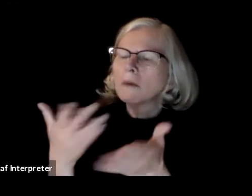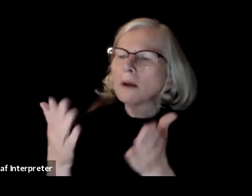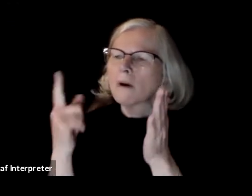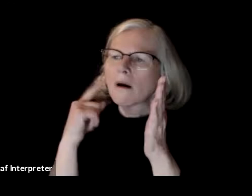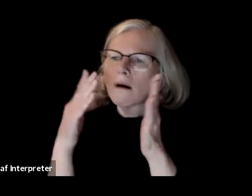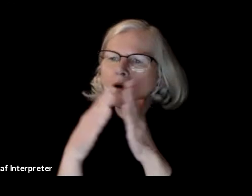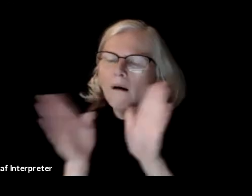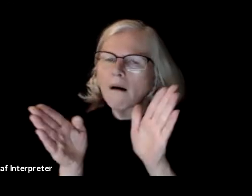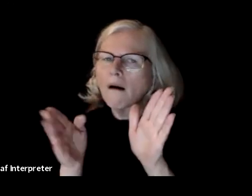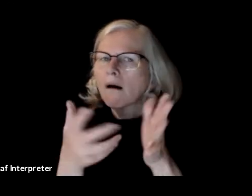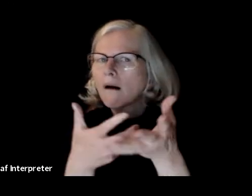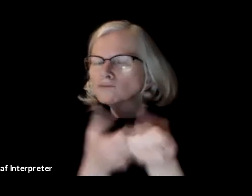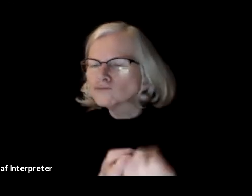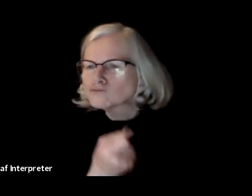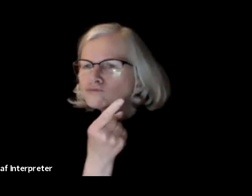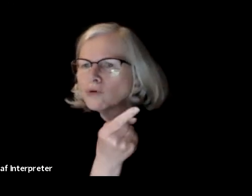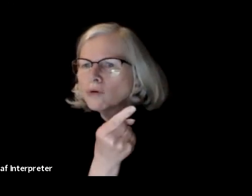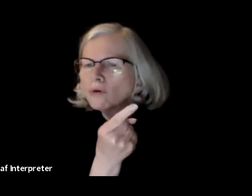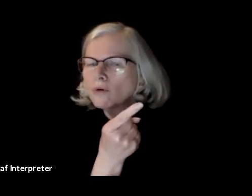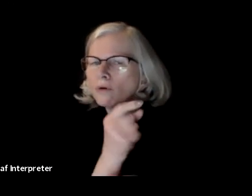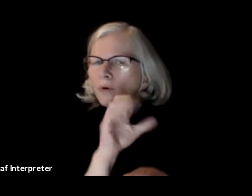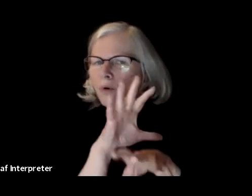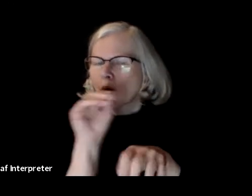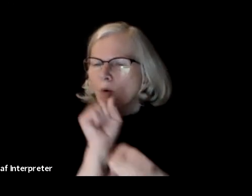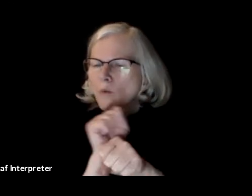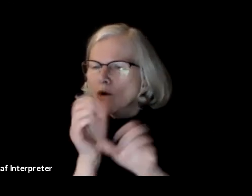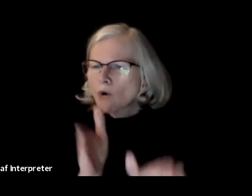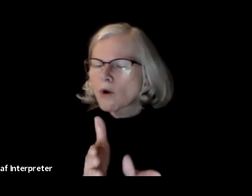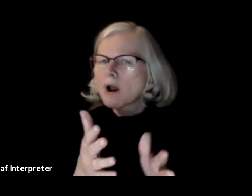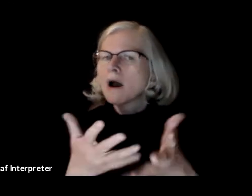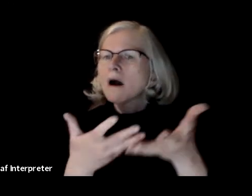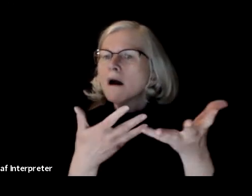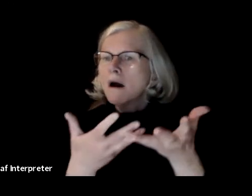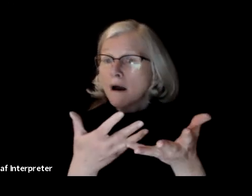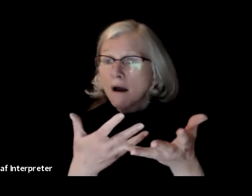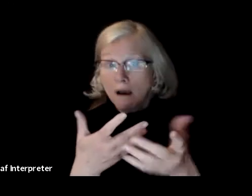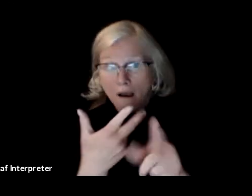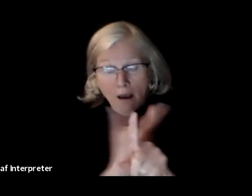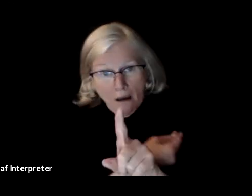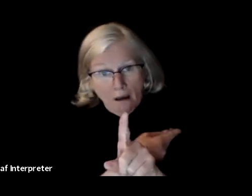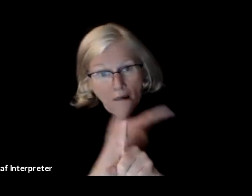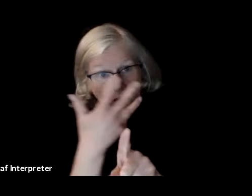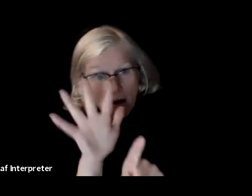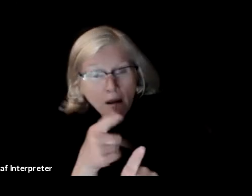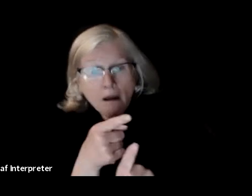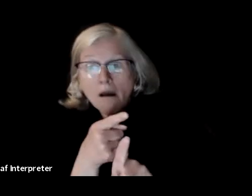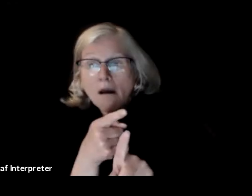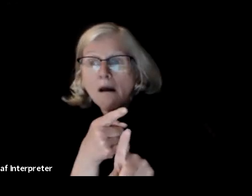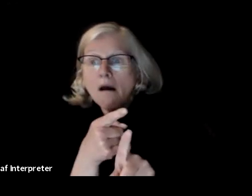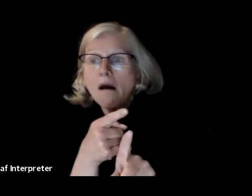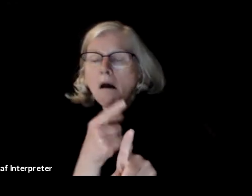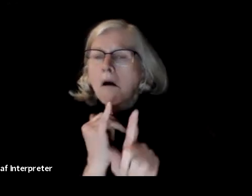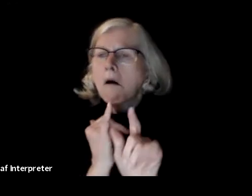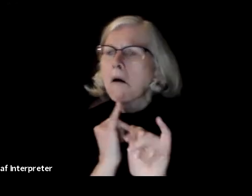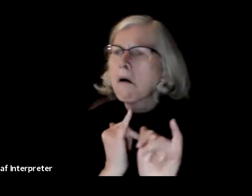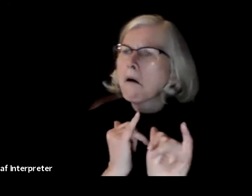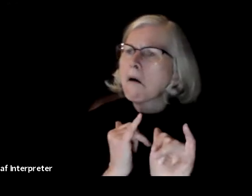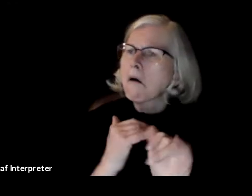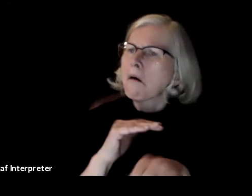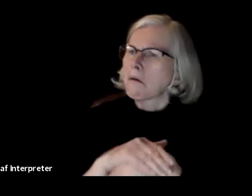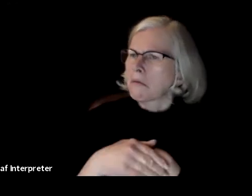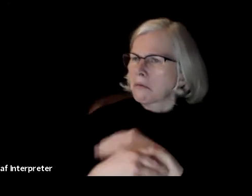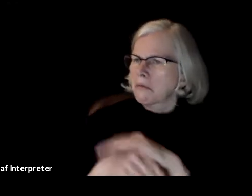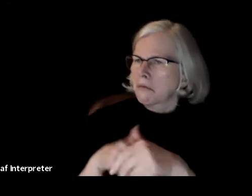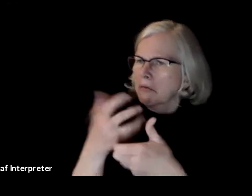and trust and who have already taken the vaccine. I also acknowledge that each person who is